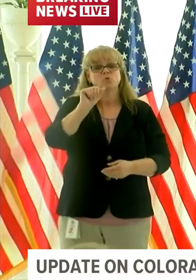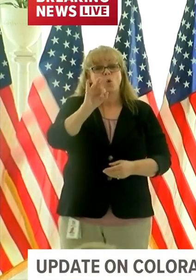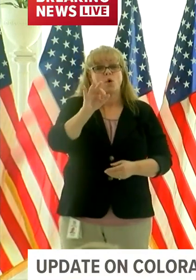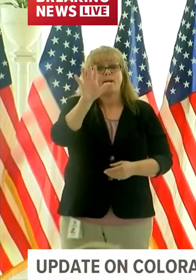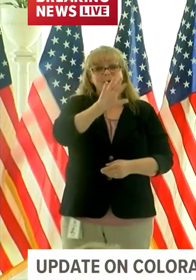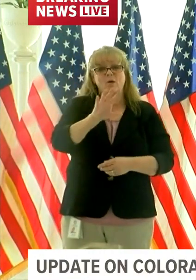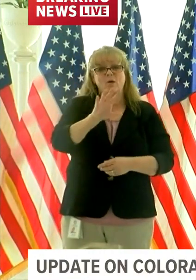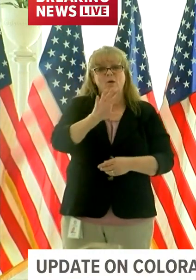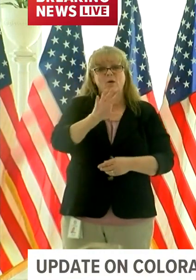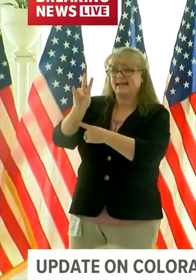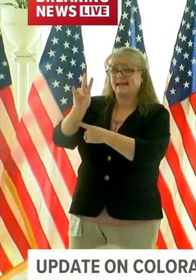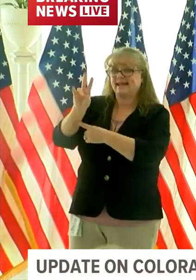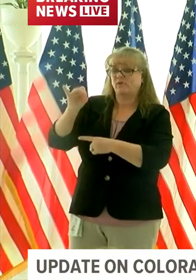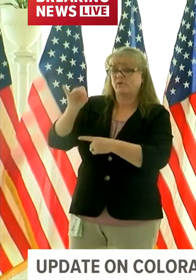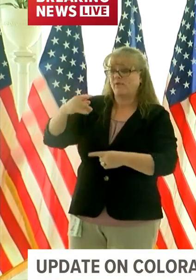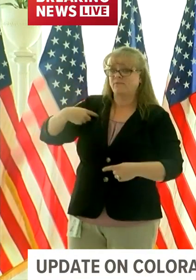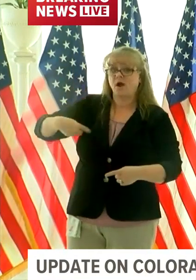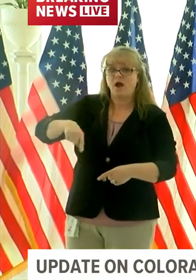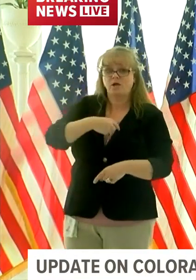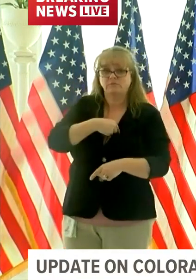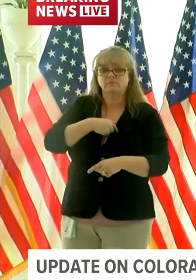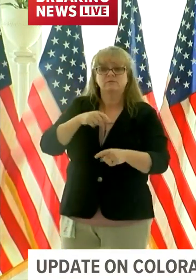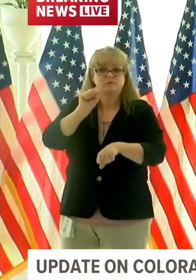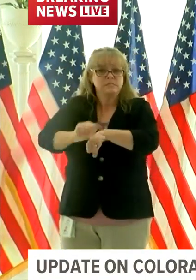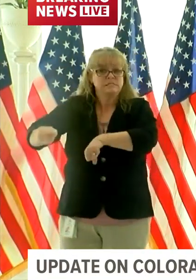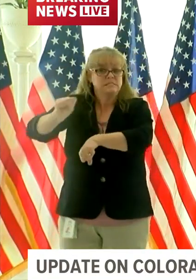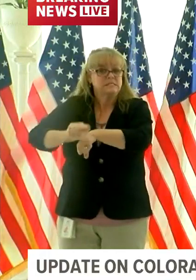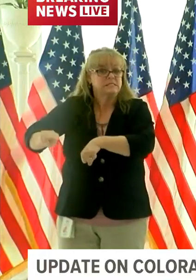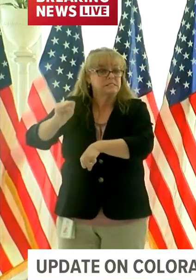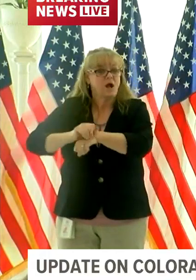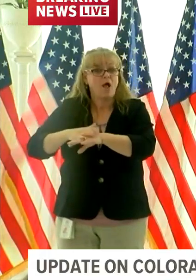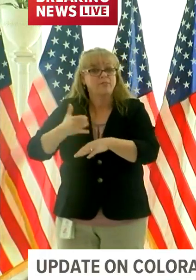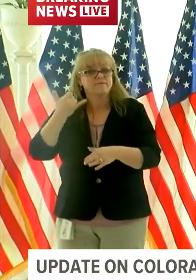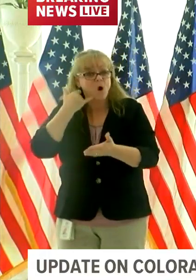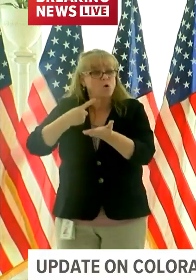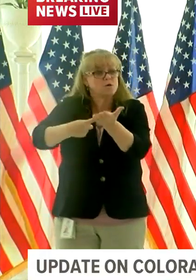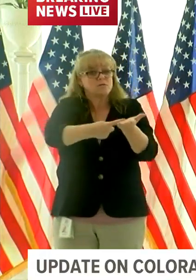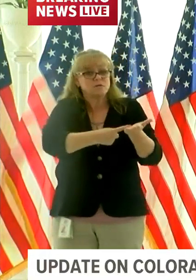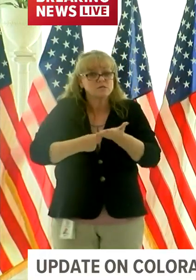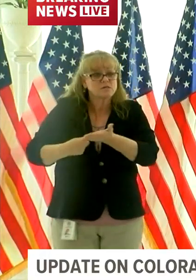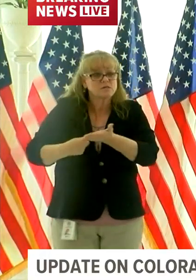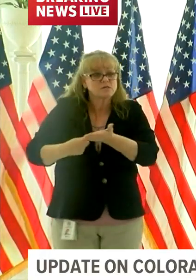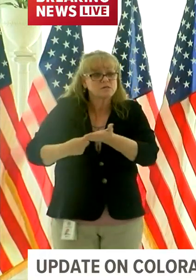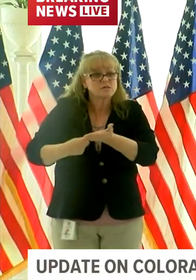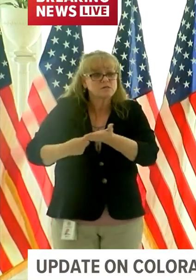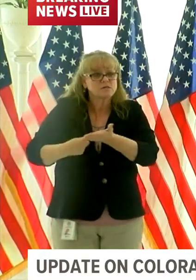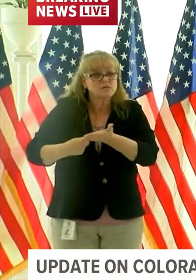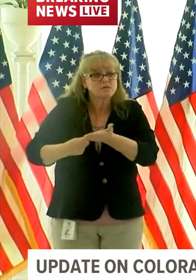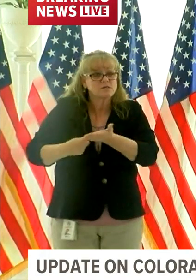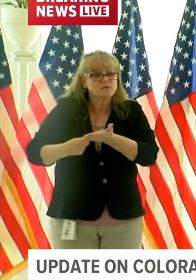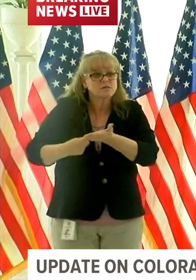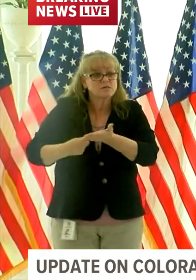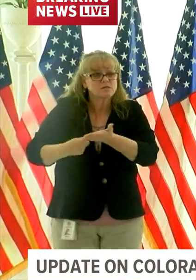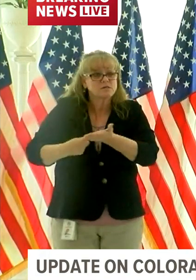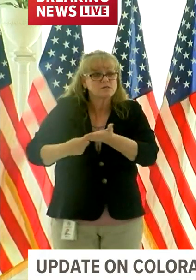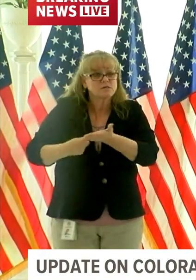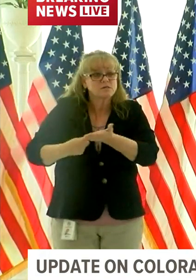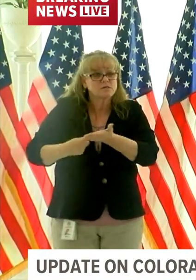that. We are also in regular touch with FEMA, the administration, about supplies. We are tracking that at the